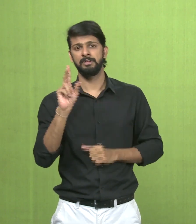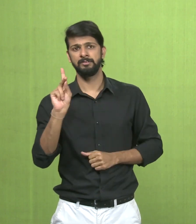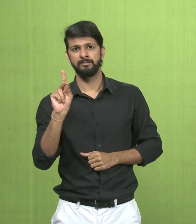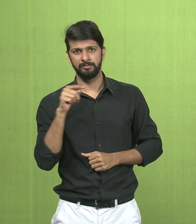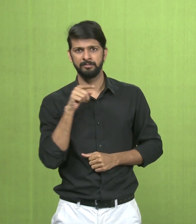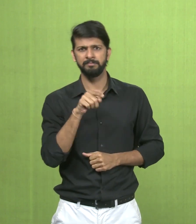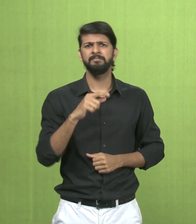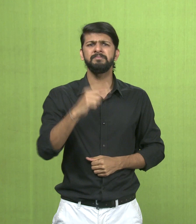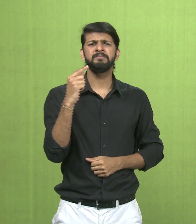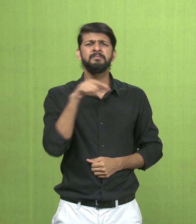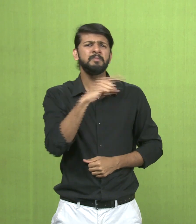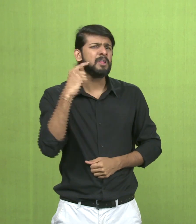Answer number 2.